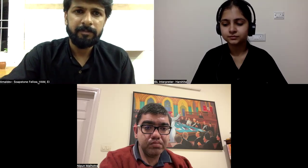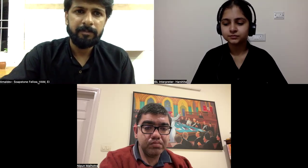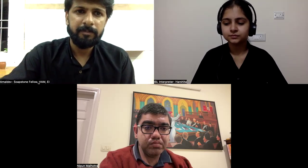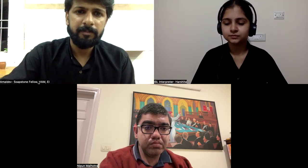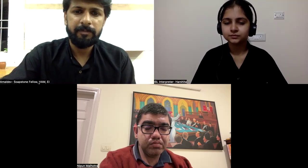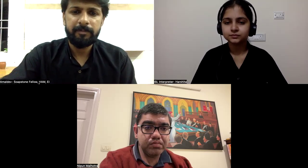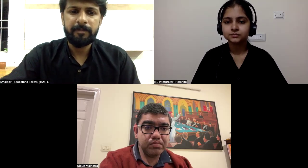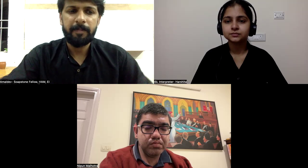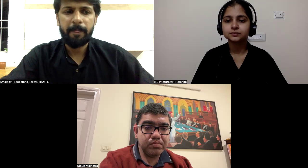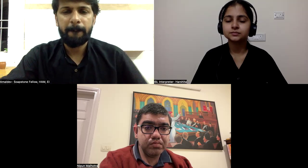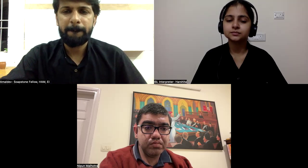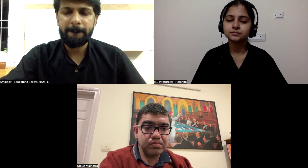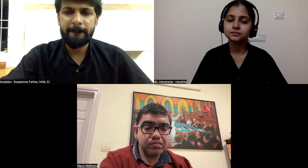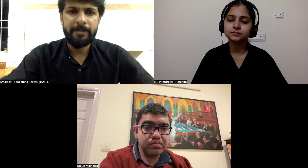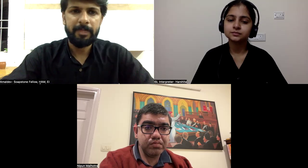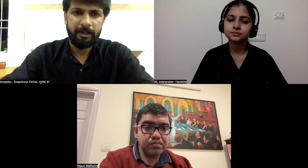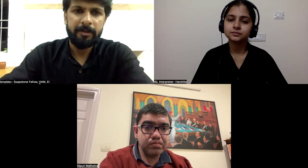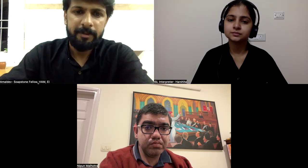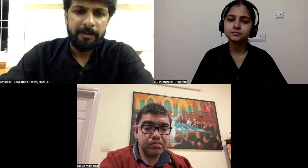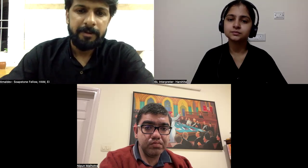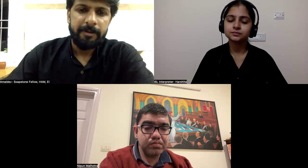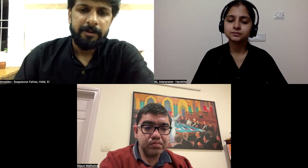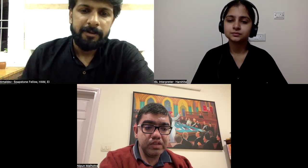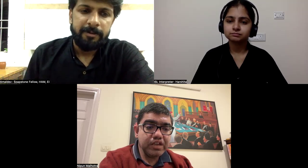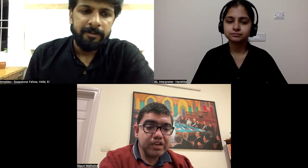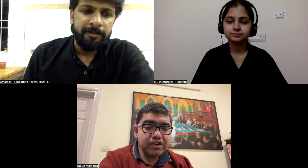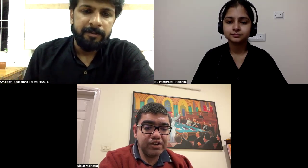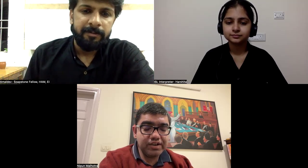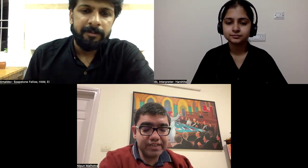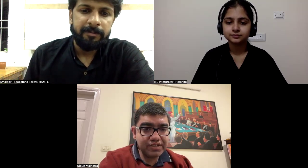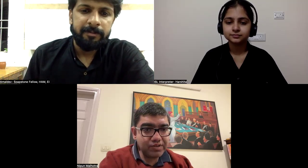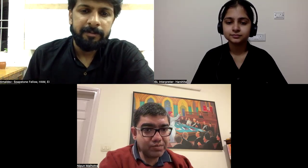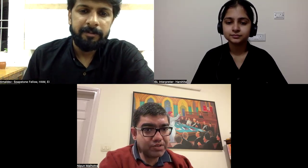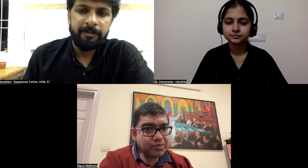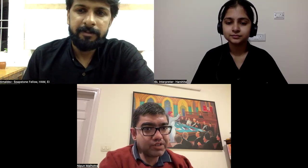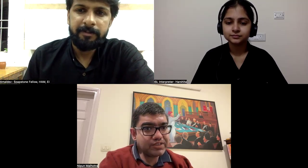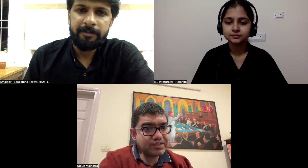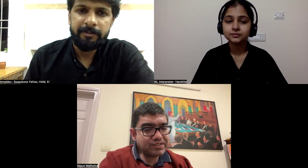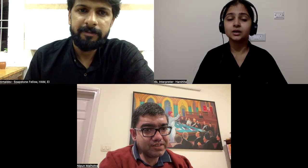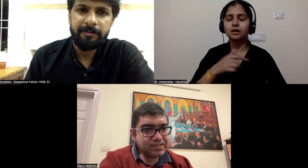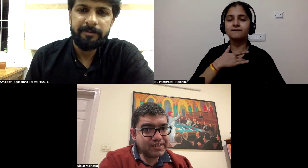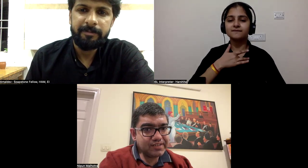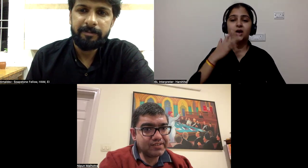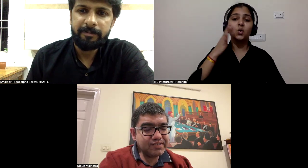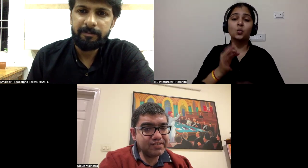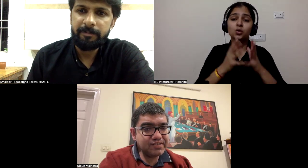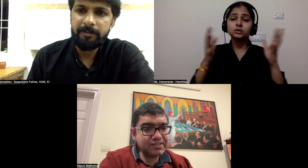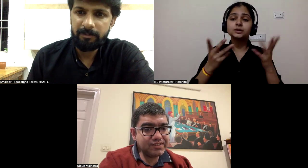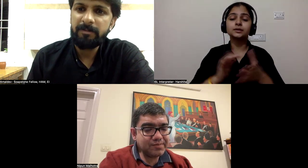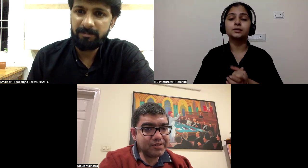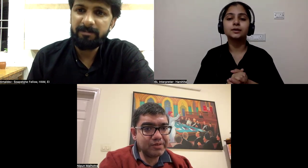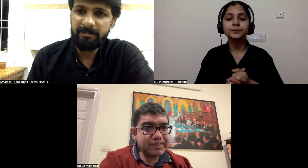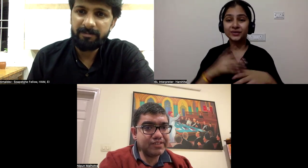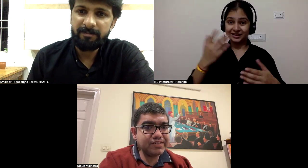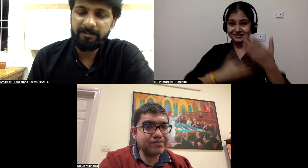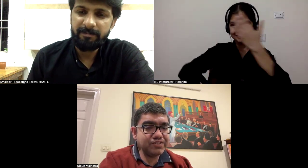more accessibility and inclusive space for them? I think one of the most important things is that the